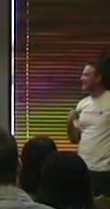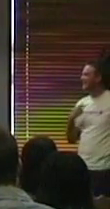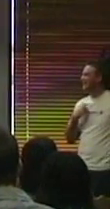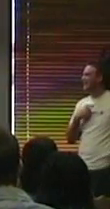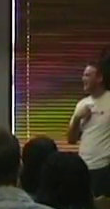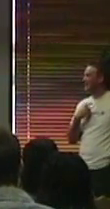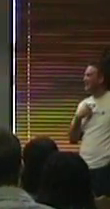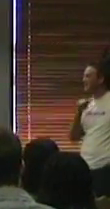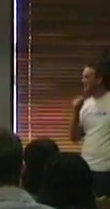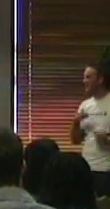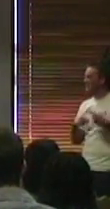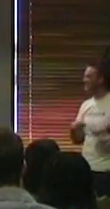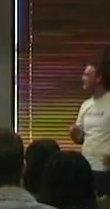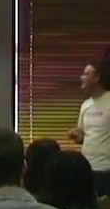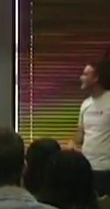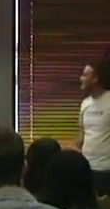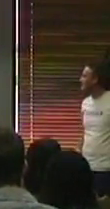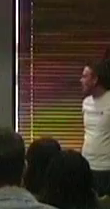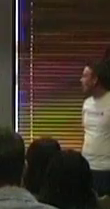community?